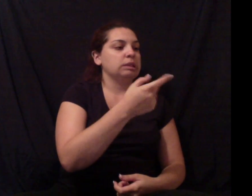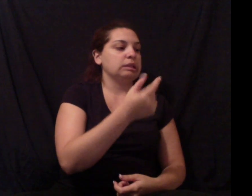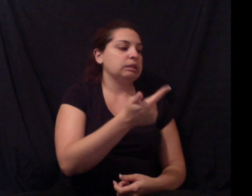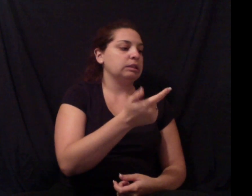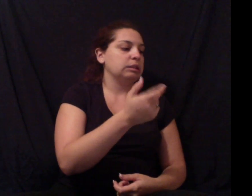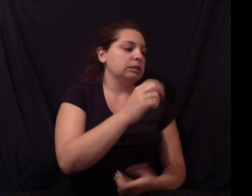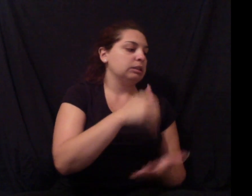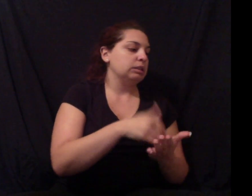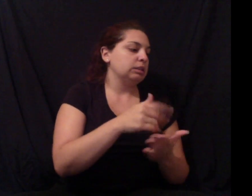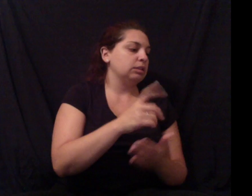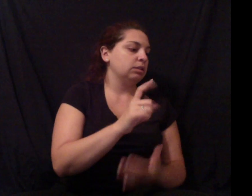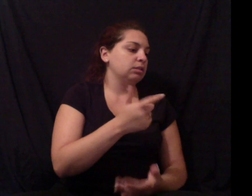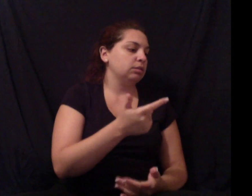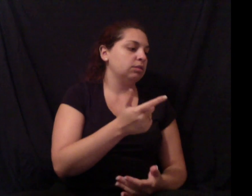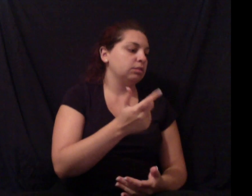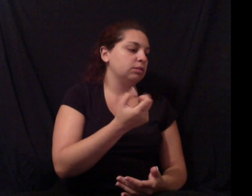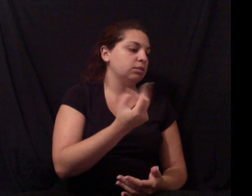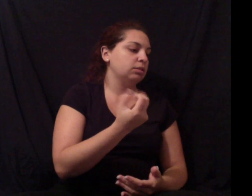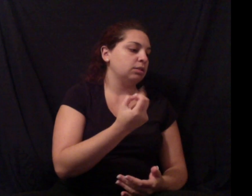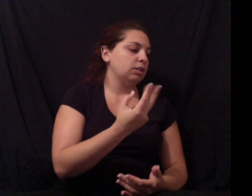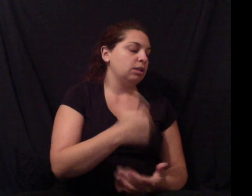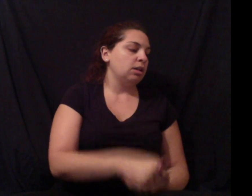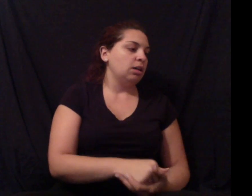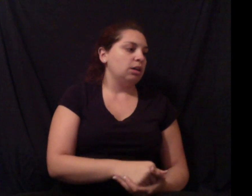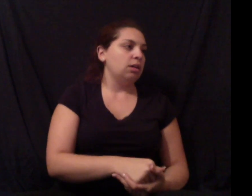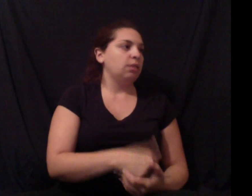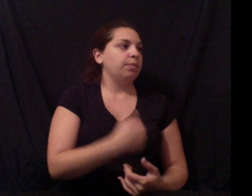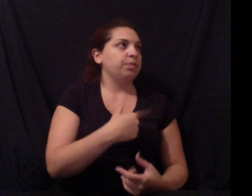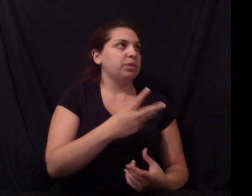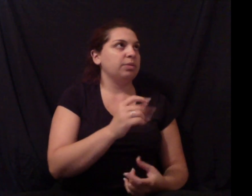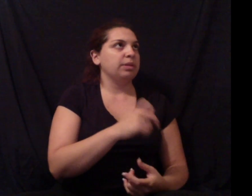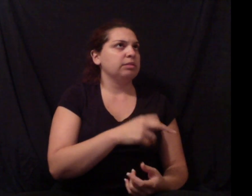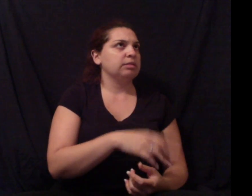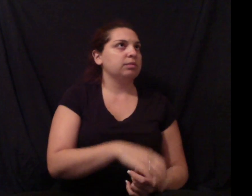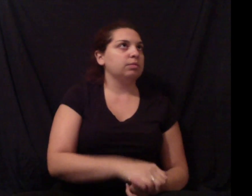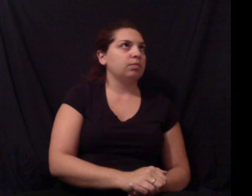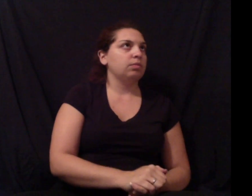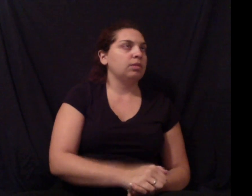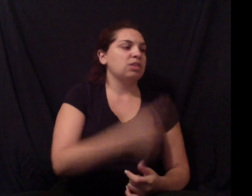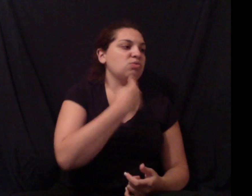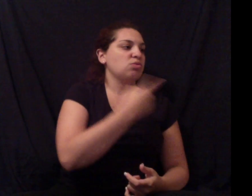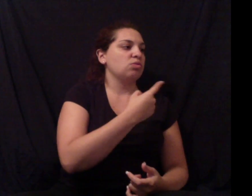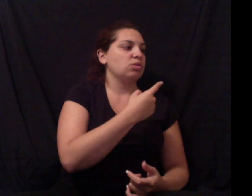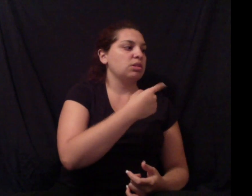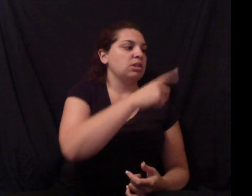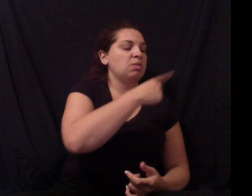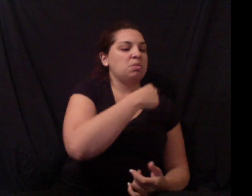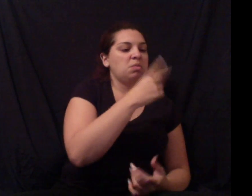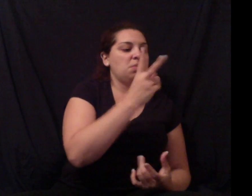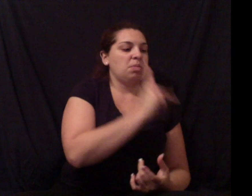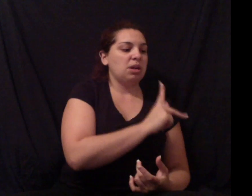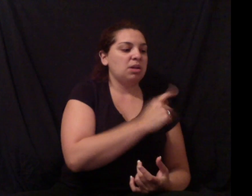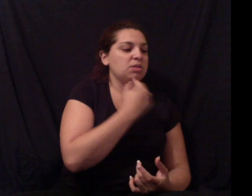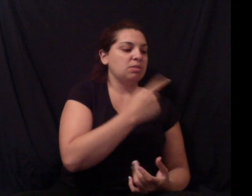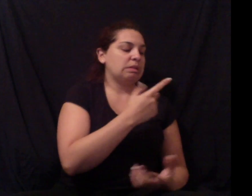and telling them, I think 2 weeks from now, I'm going to call it quits, or maybe a month. I'm not sure. It was like 2 or 3 weeks, because